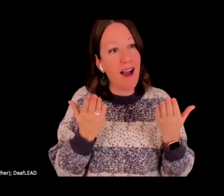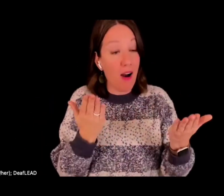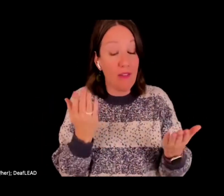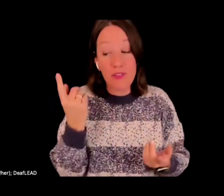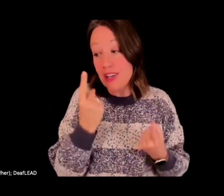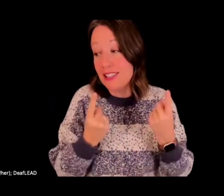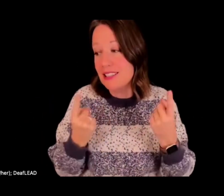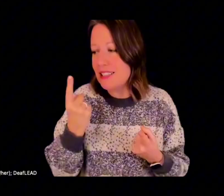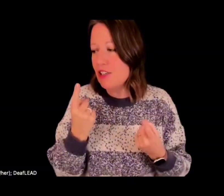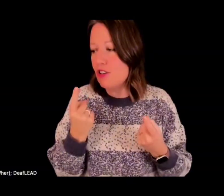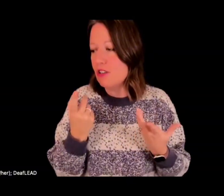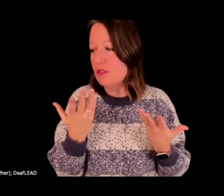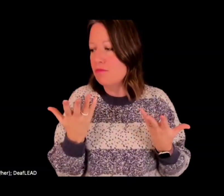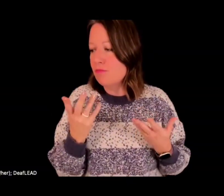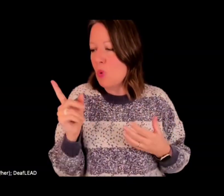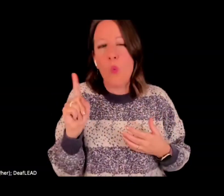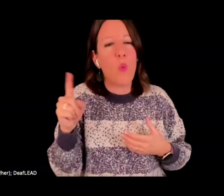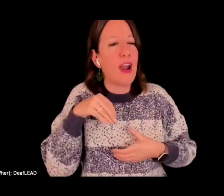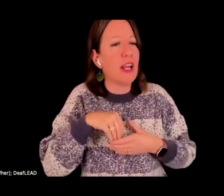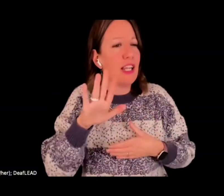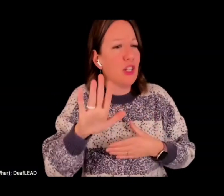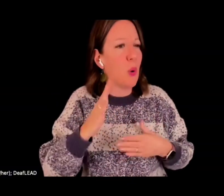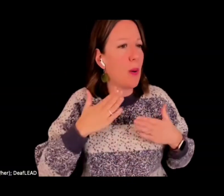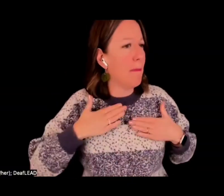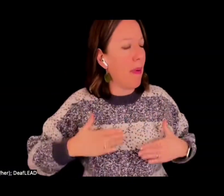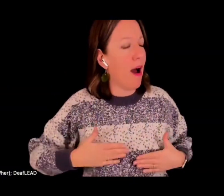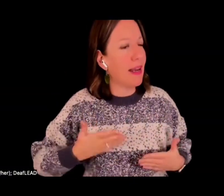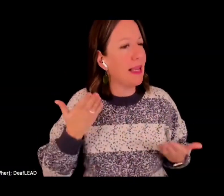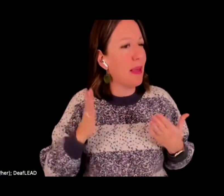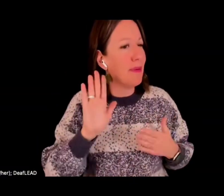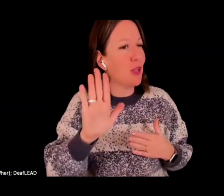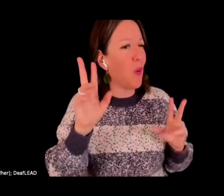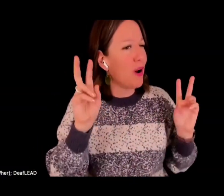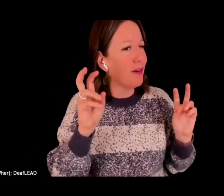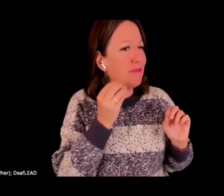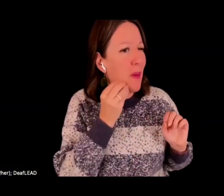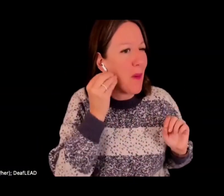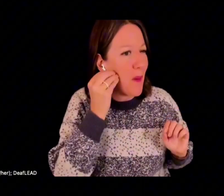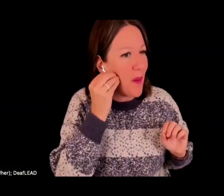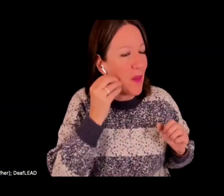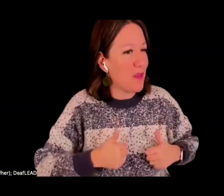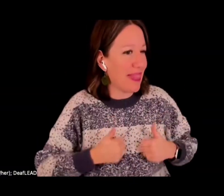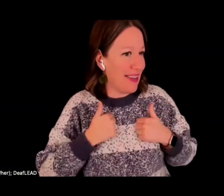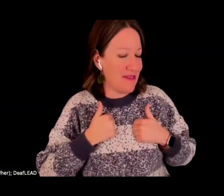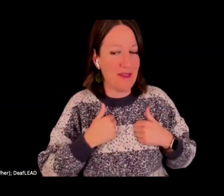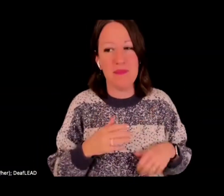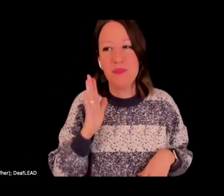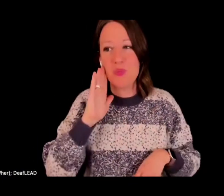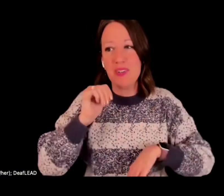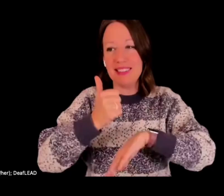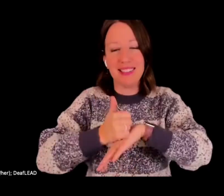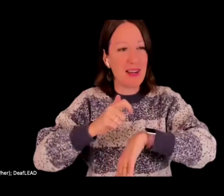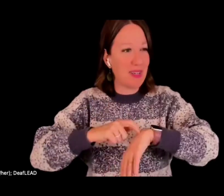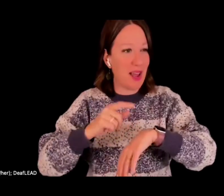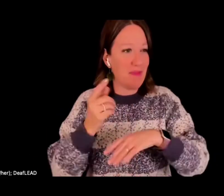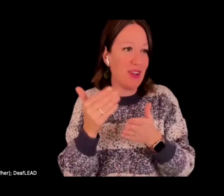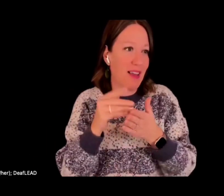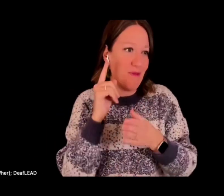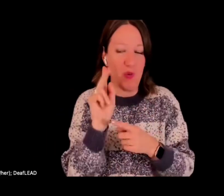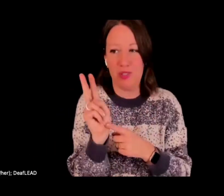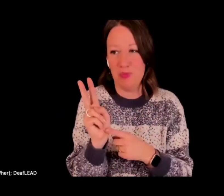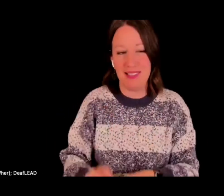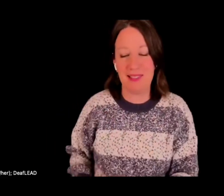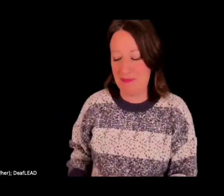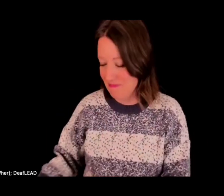another picture or image, but I wanted to offer this for consideration. Where inside your body might be your quote